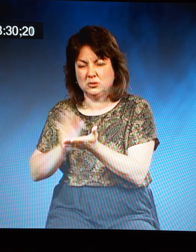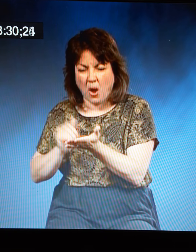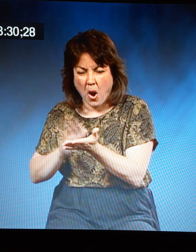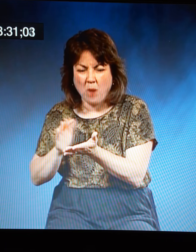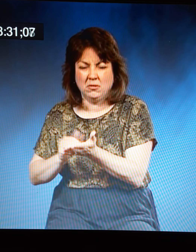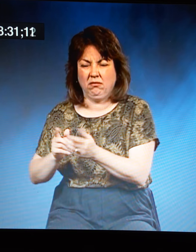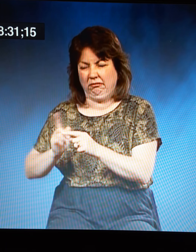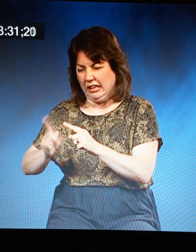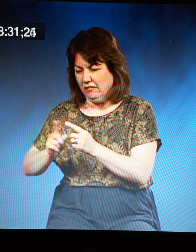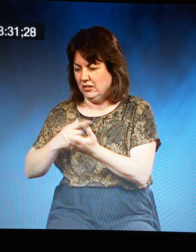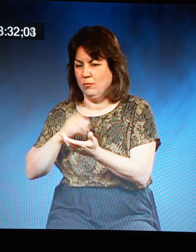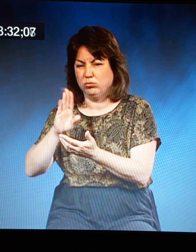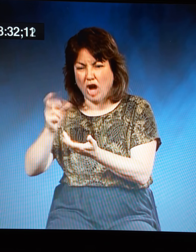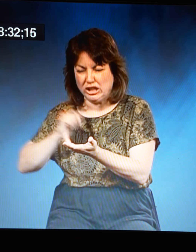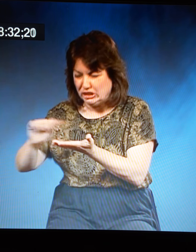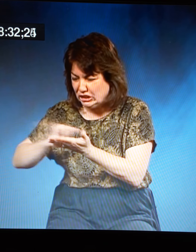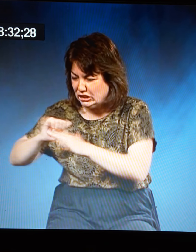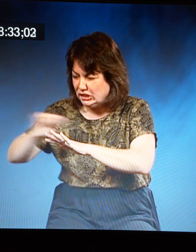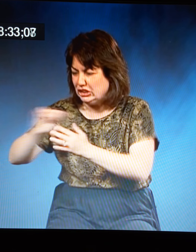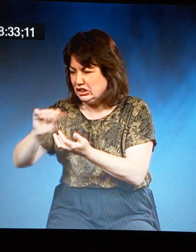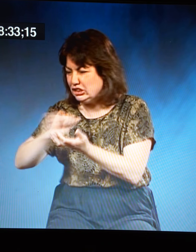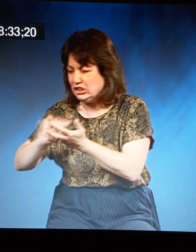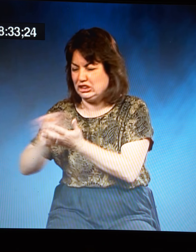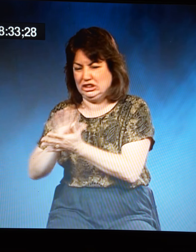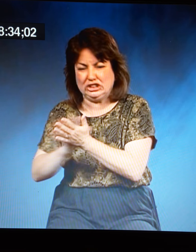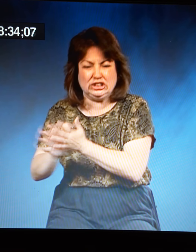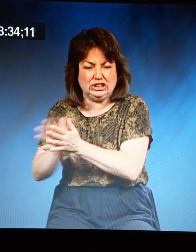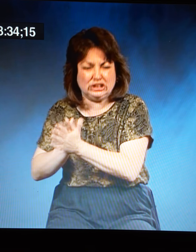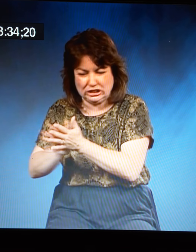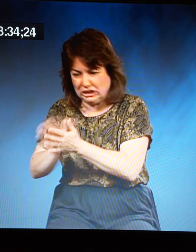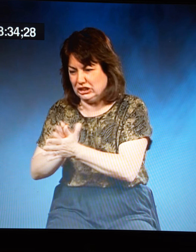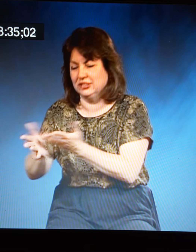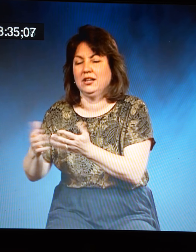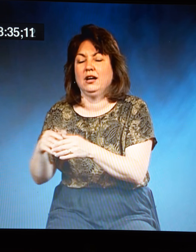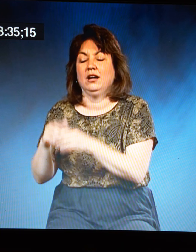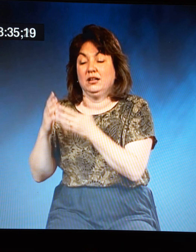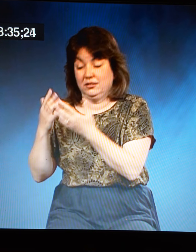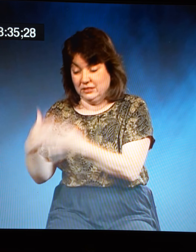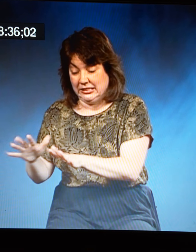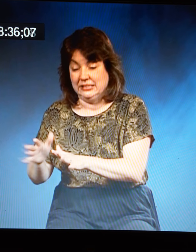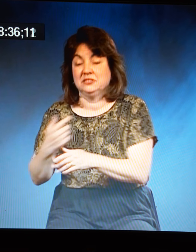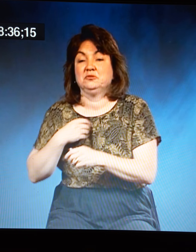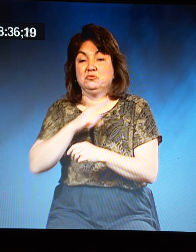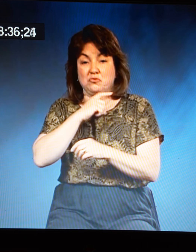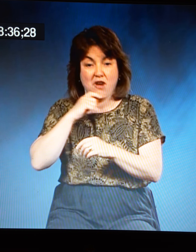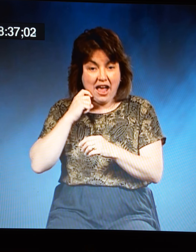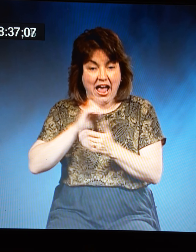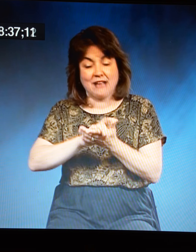This time I tried washing them a little better. I used some soap, heavy duty brush to scrub off the burning.